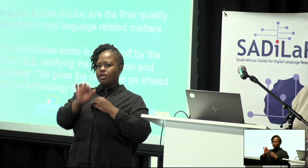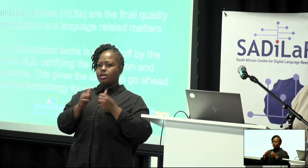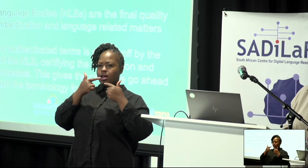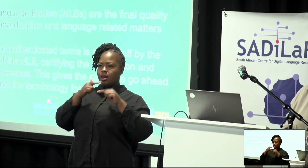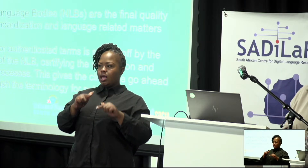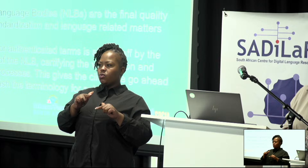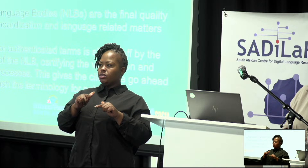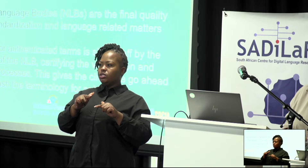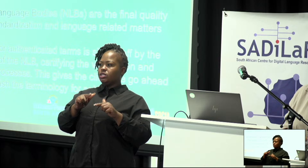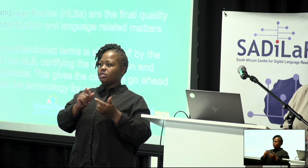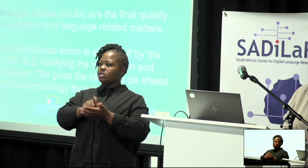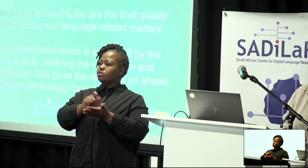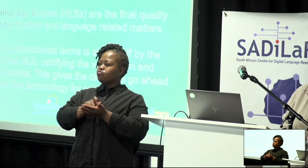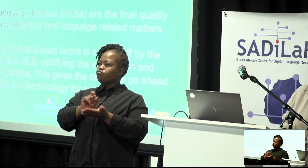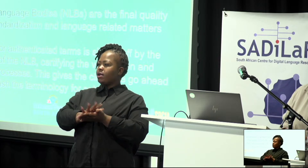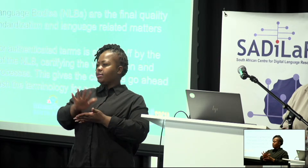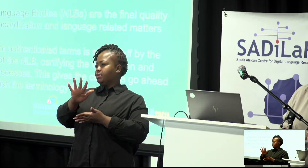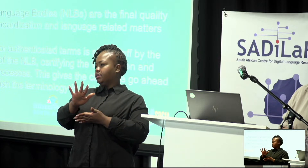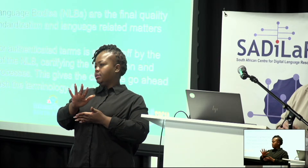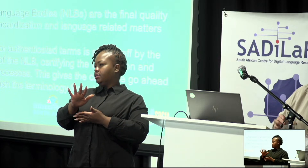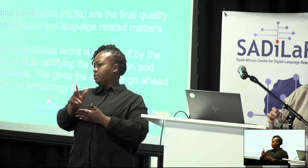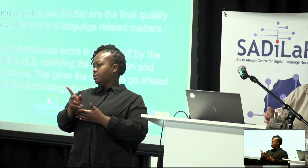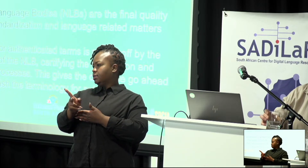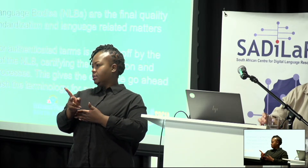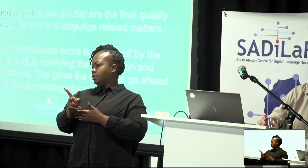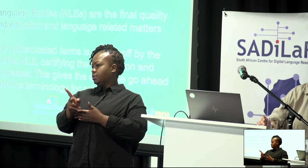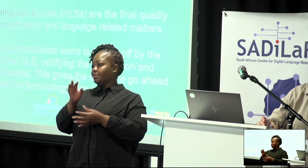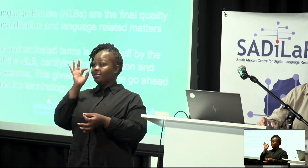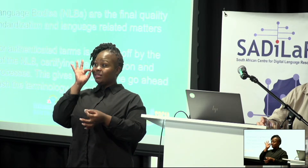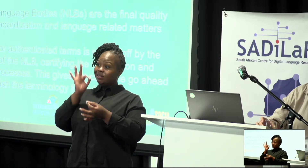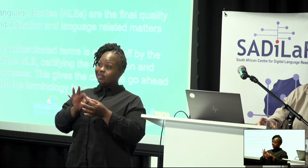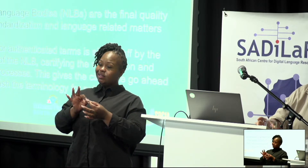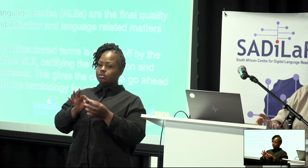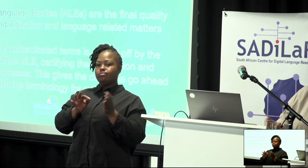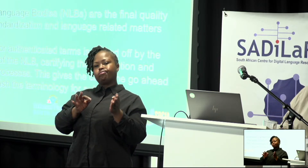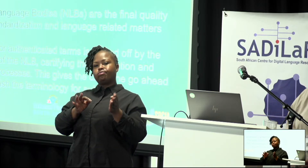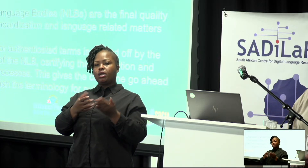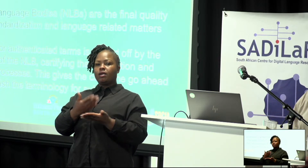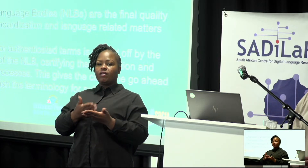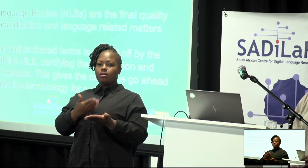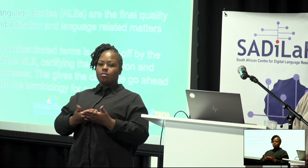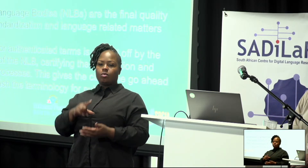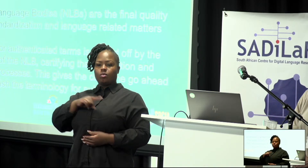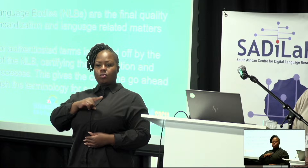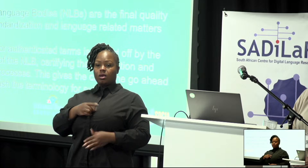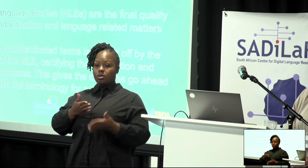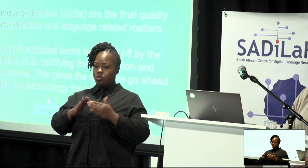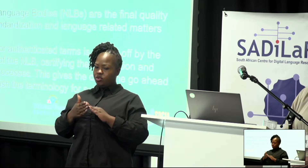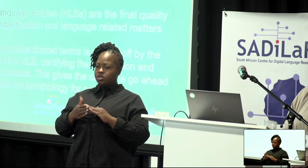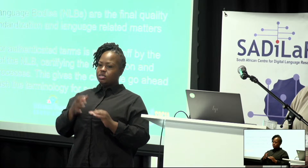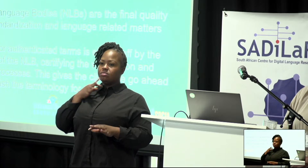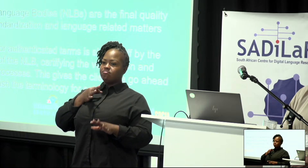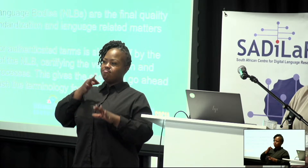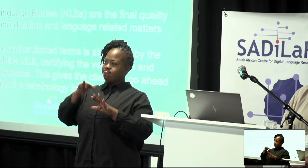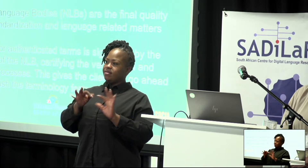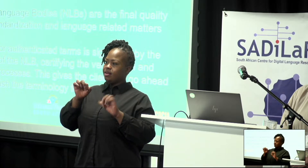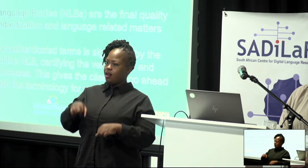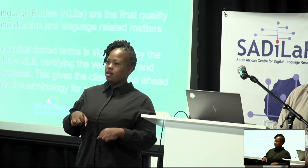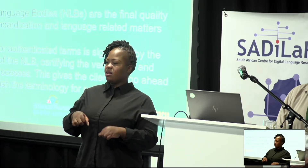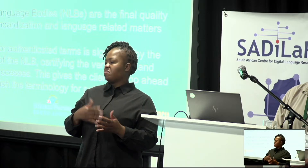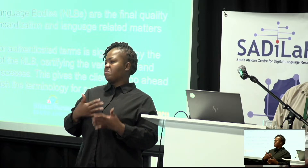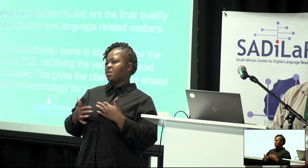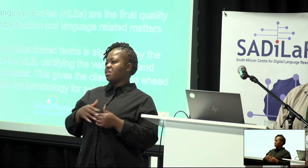languages press that is specifically there available to allow the community to contribute and throw in